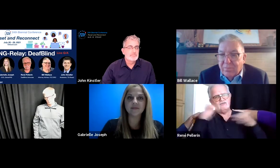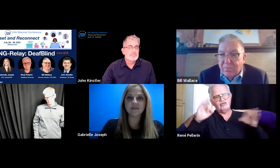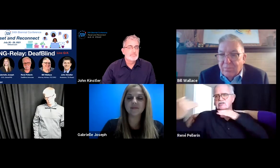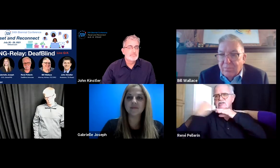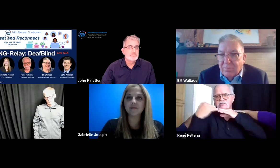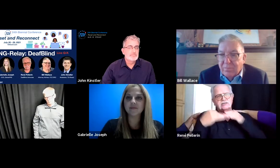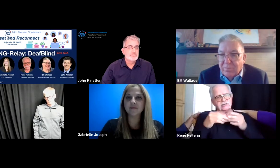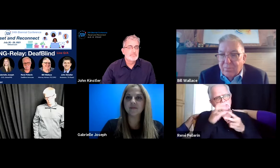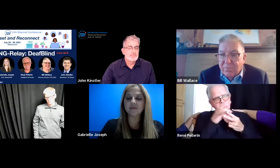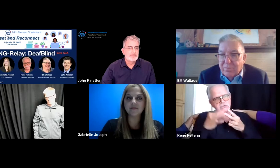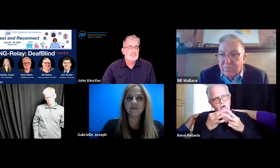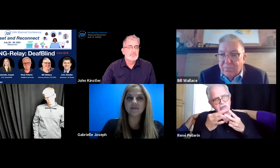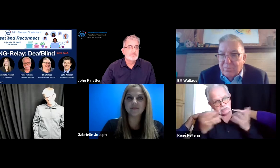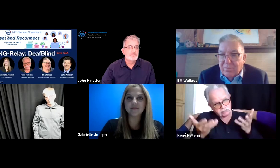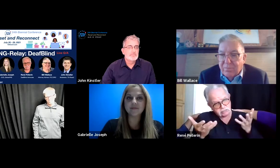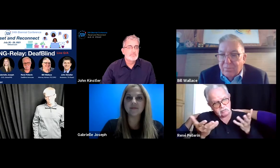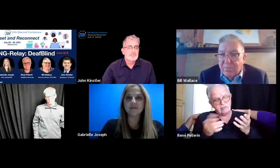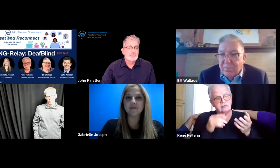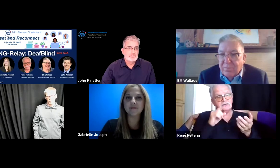And